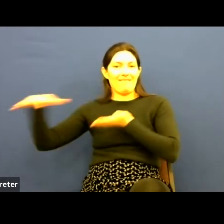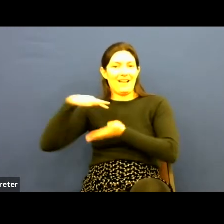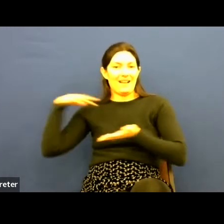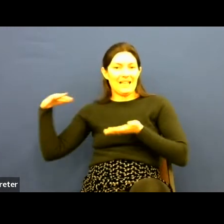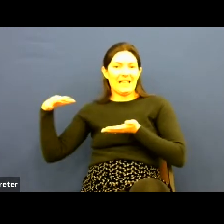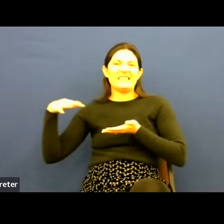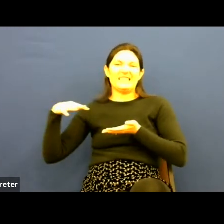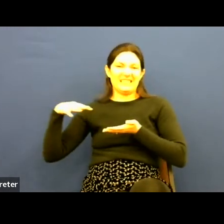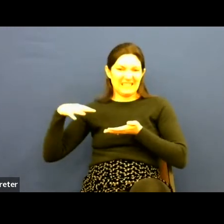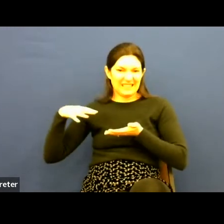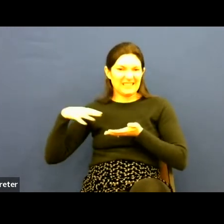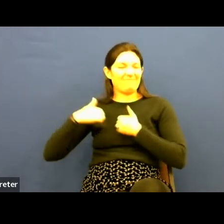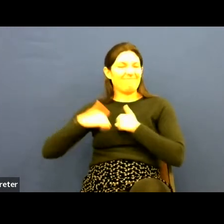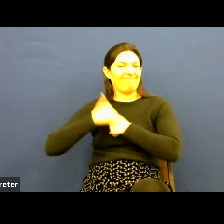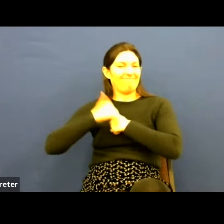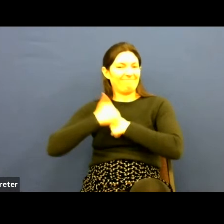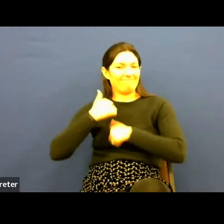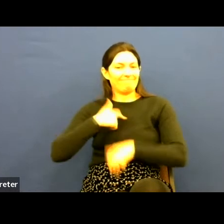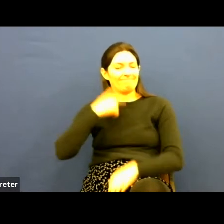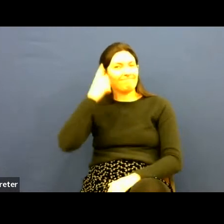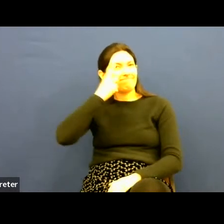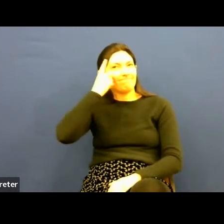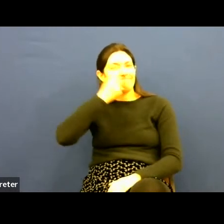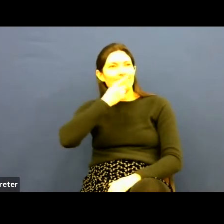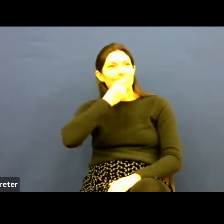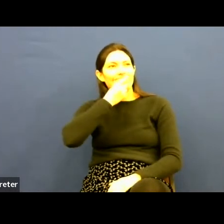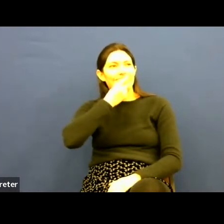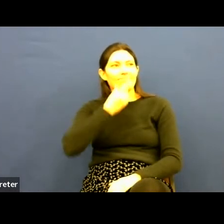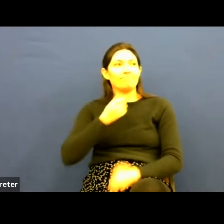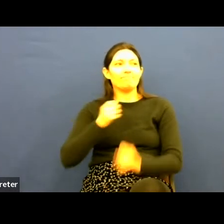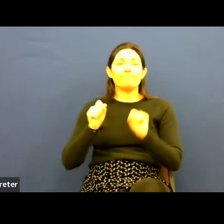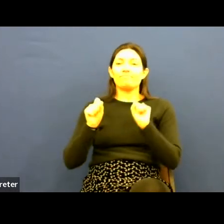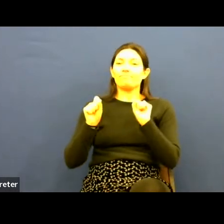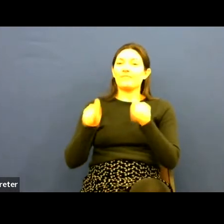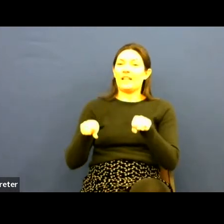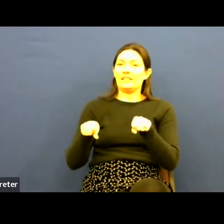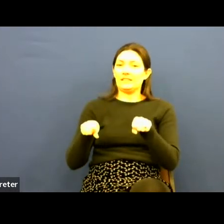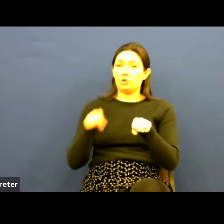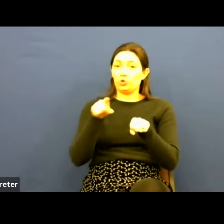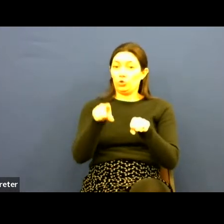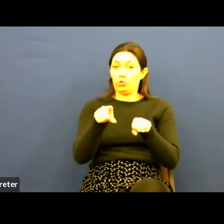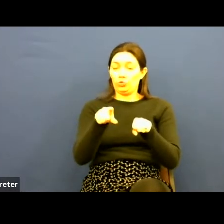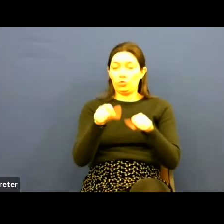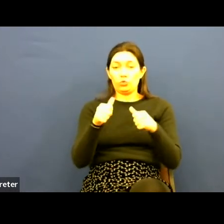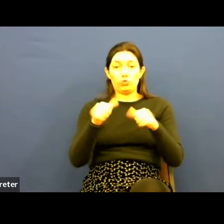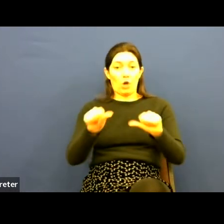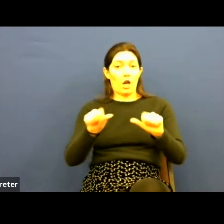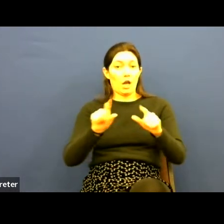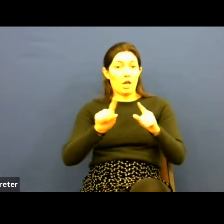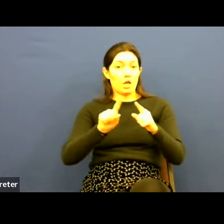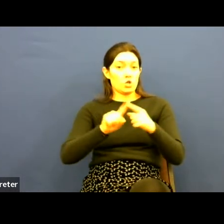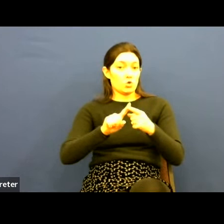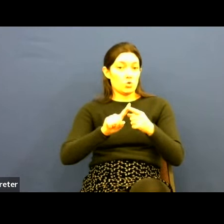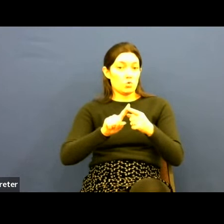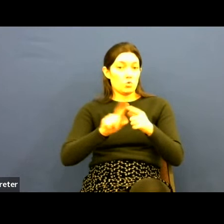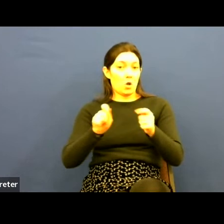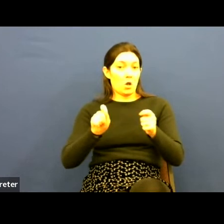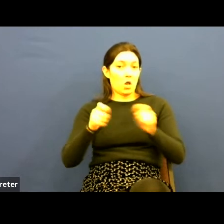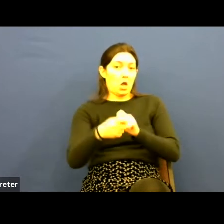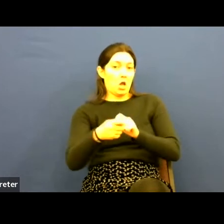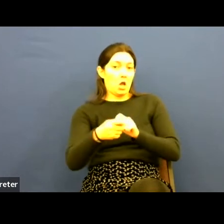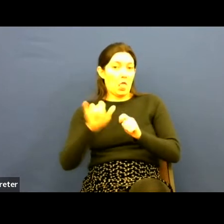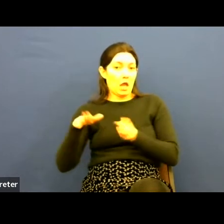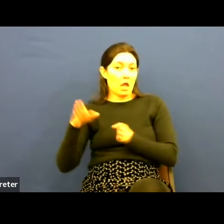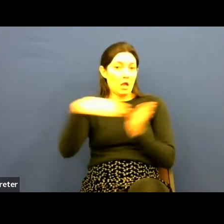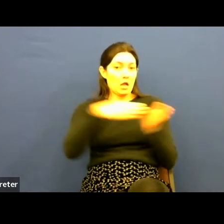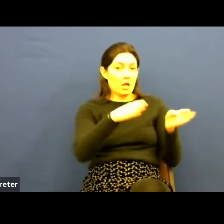One of my questions is, could you look at rerouting that path so that